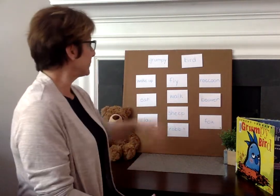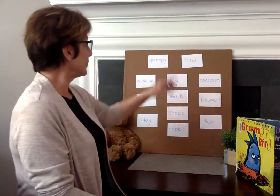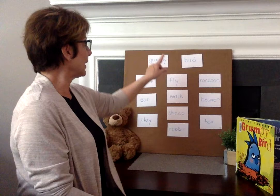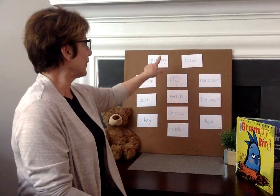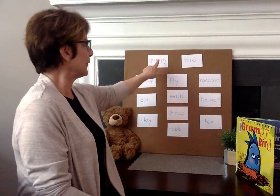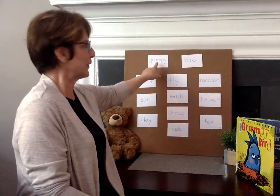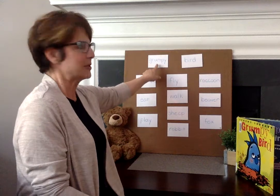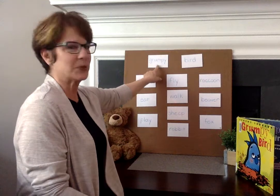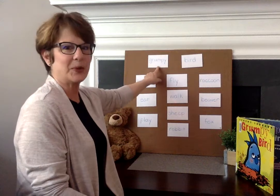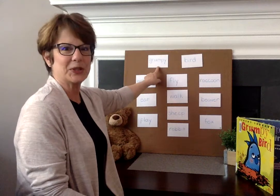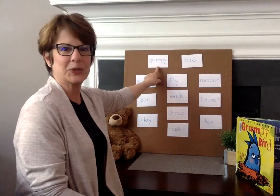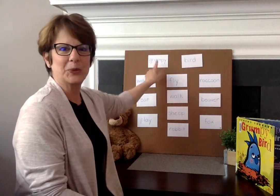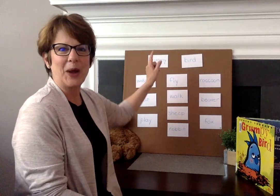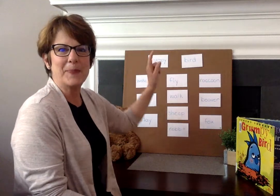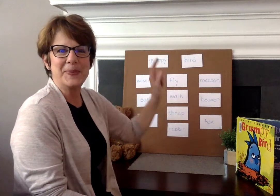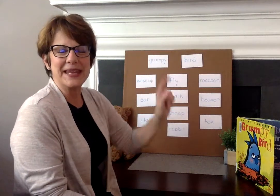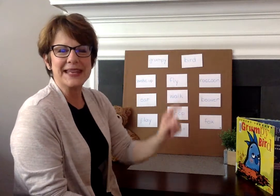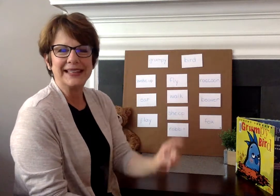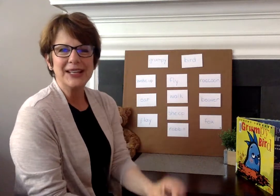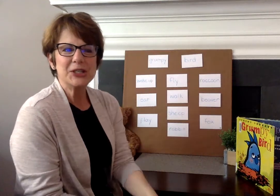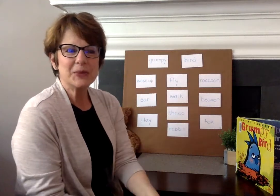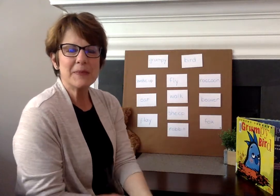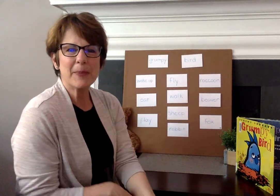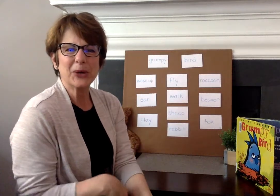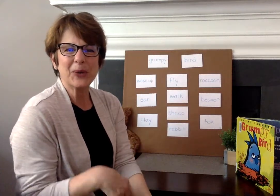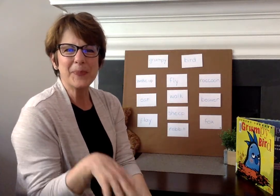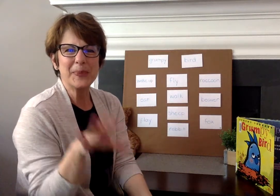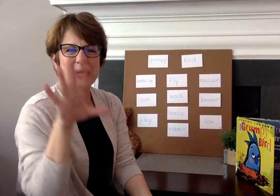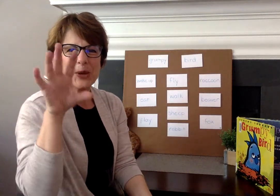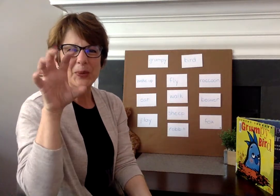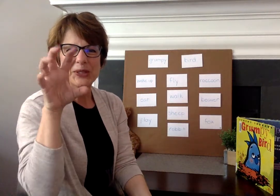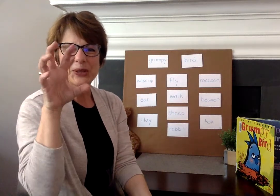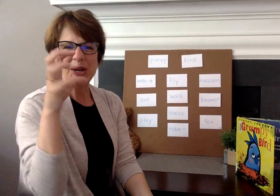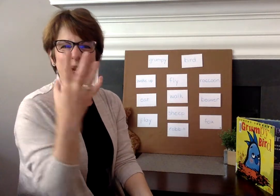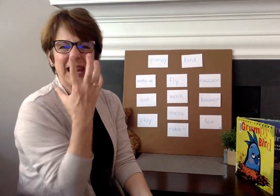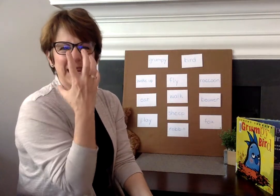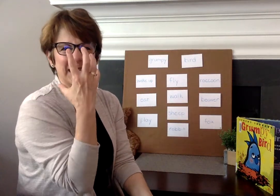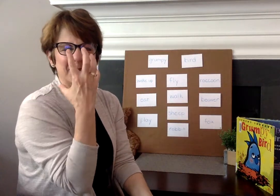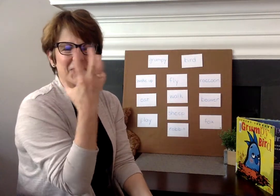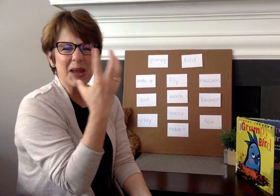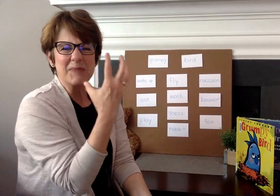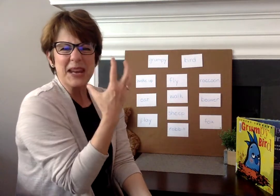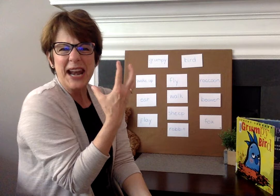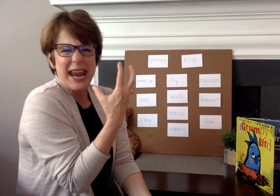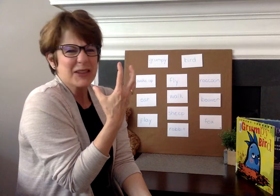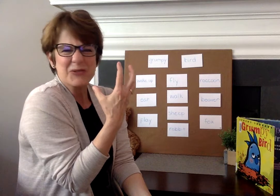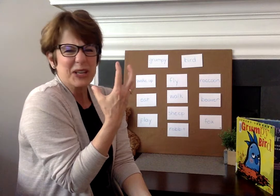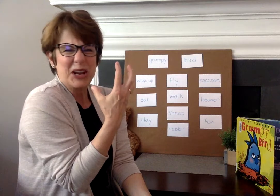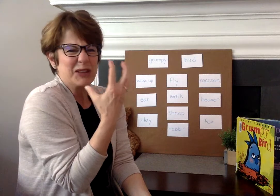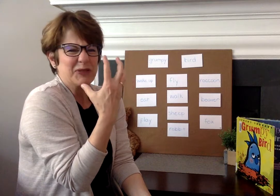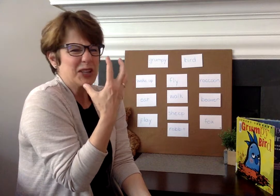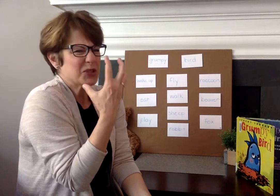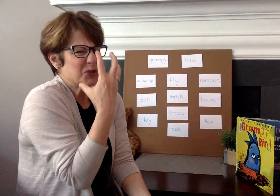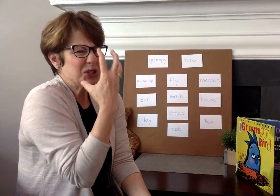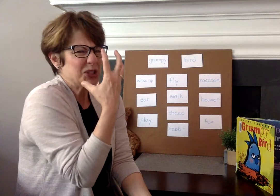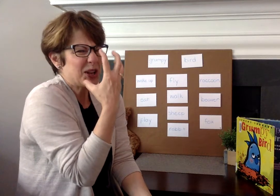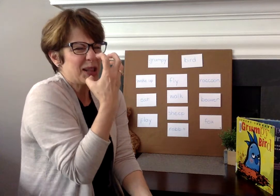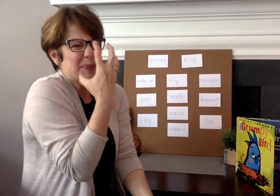The first one was grumpy. Do you remember grumpy? We took our hand and made an angry kind of face, scrunched it all up and